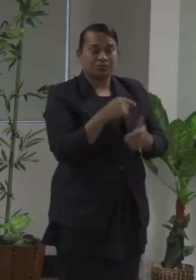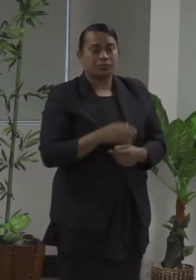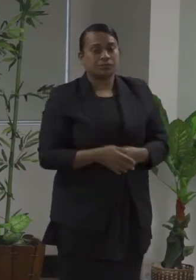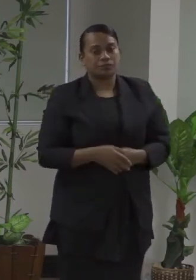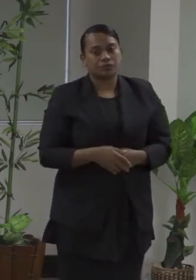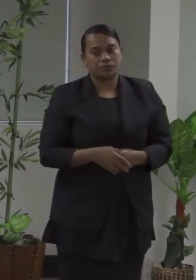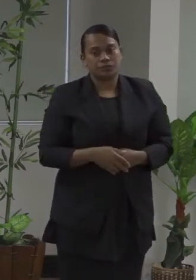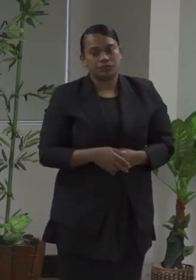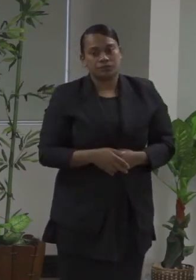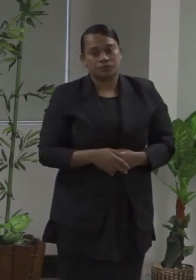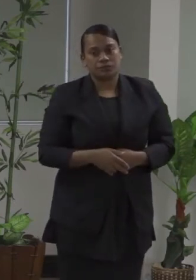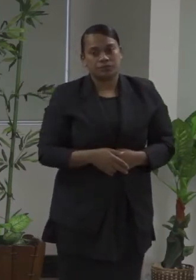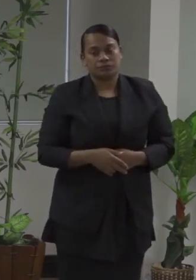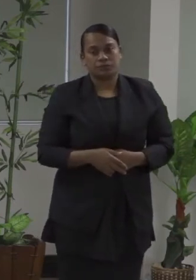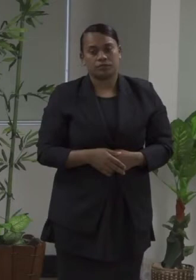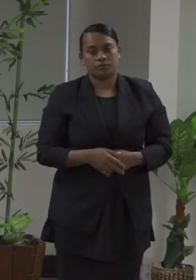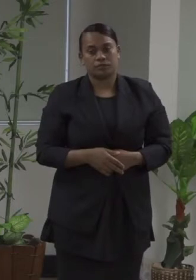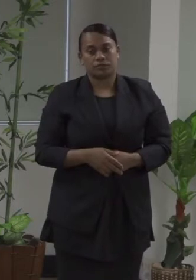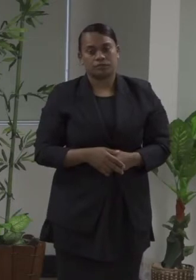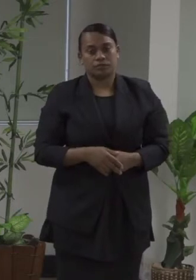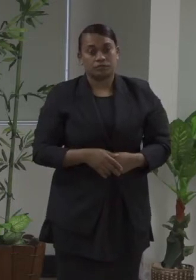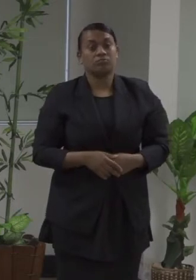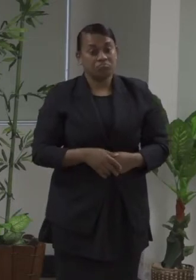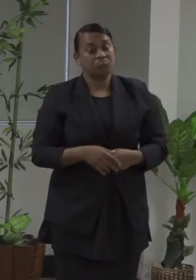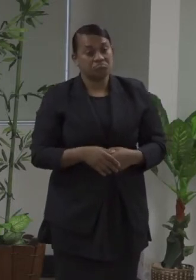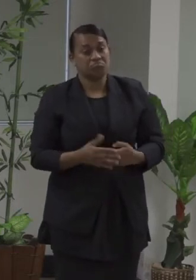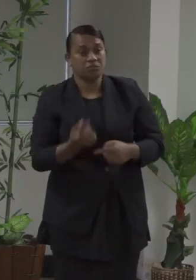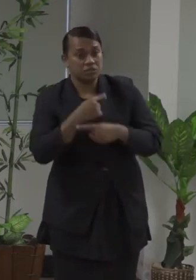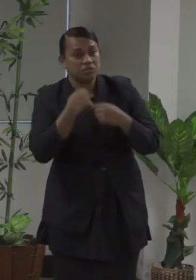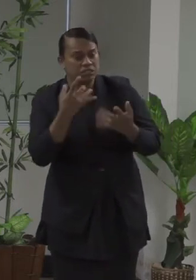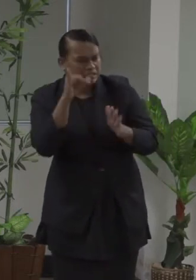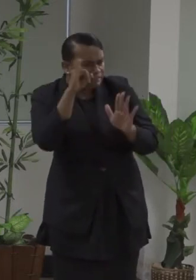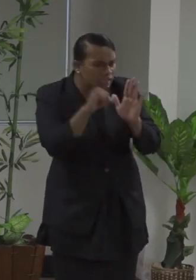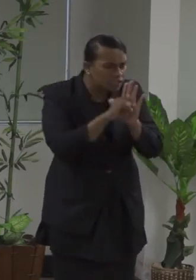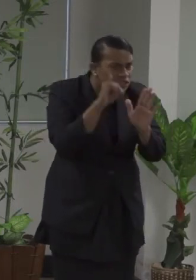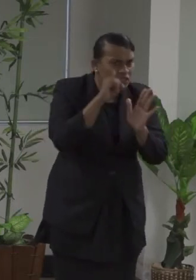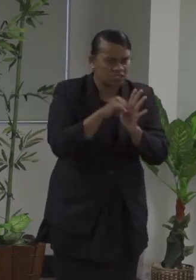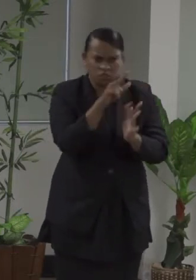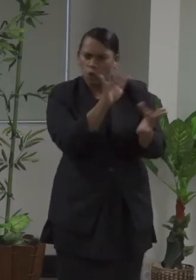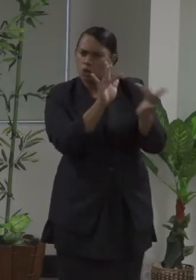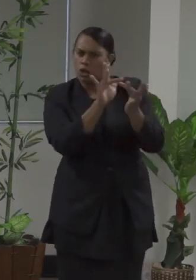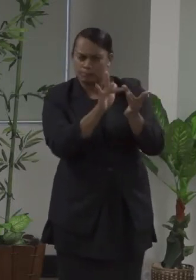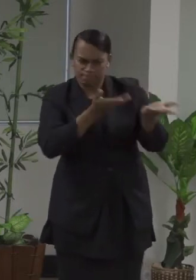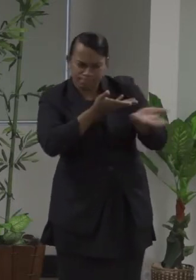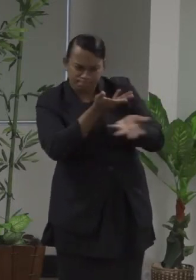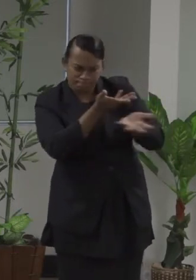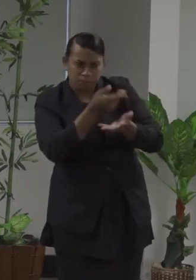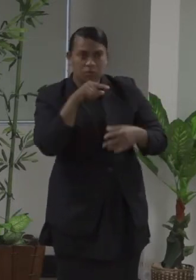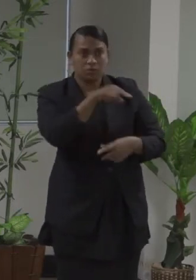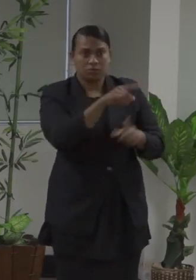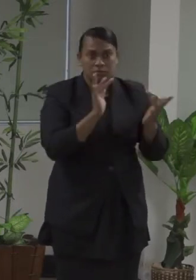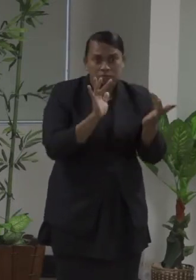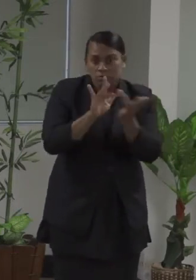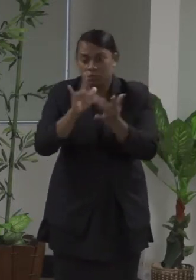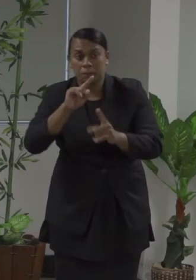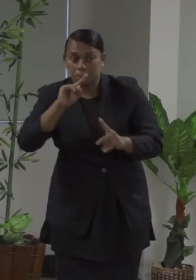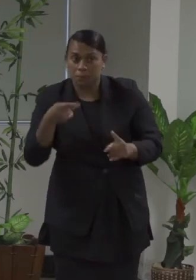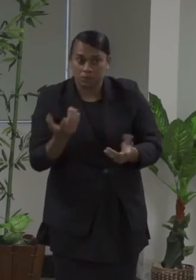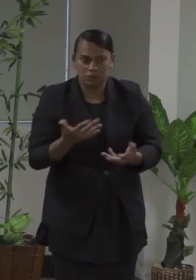good number of contacts have been identified, and none of them have been found to be severely